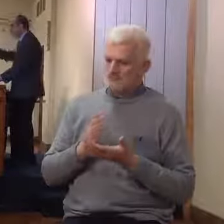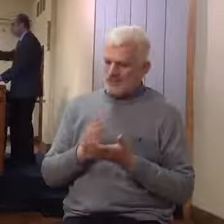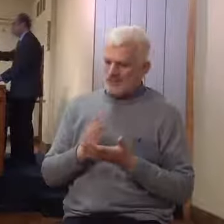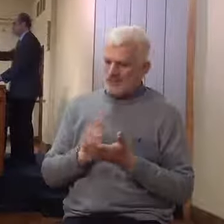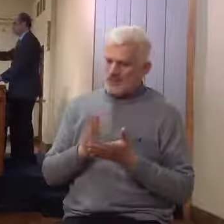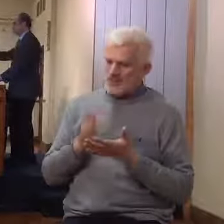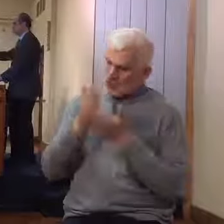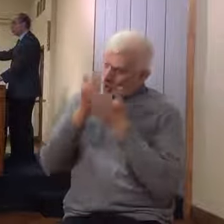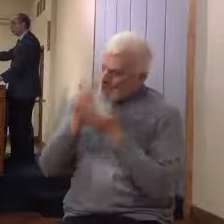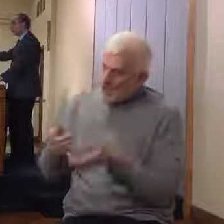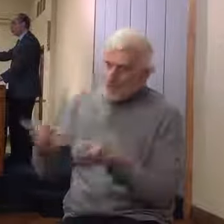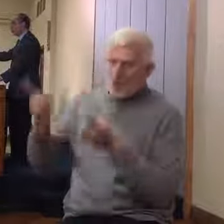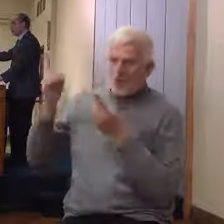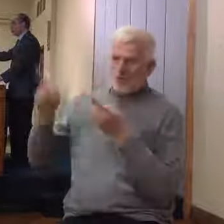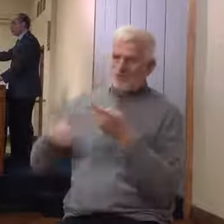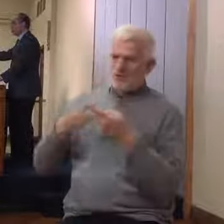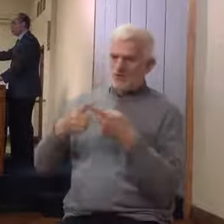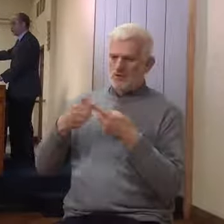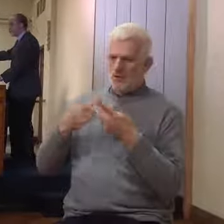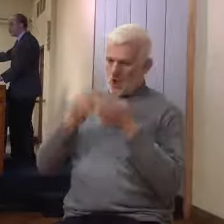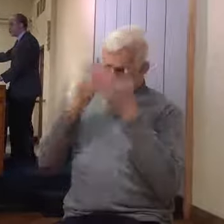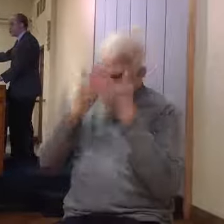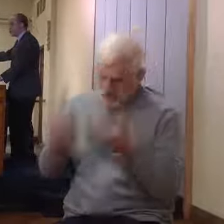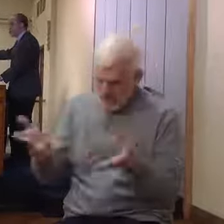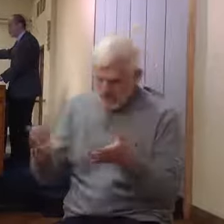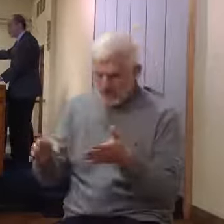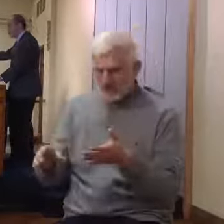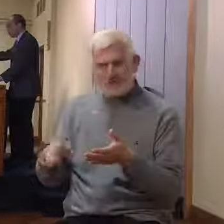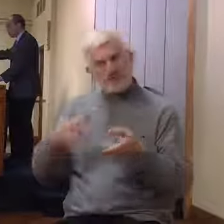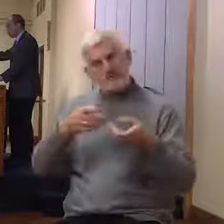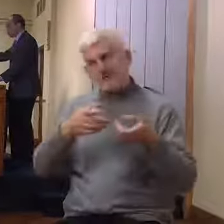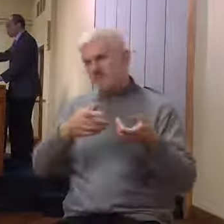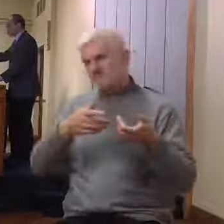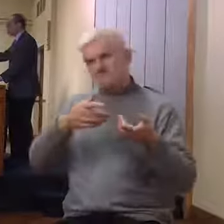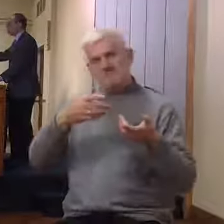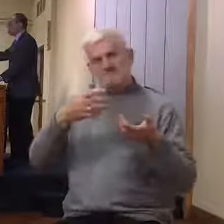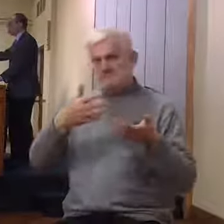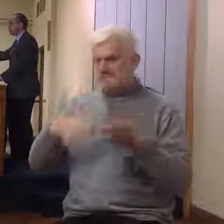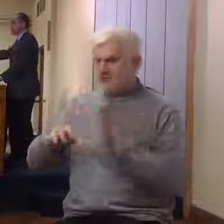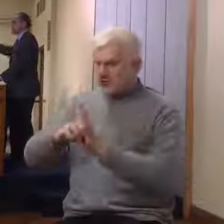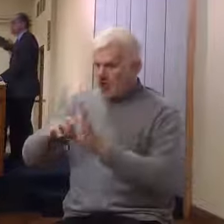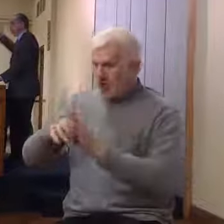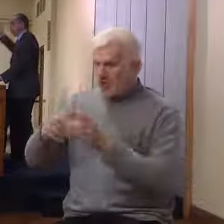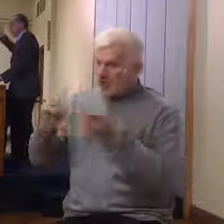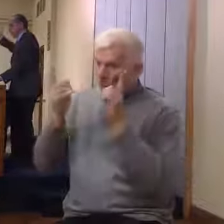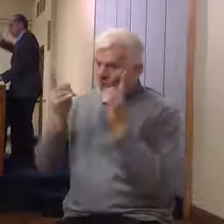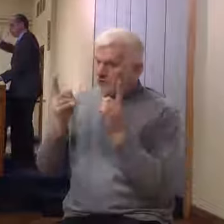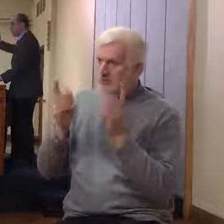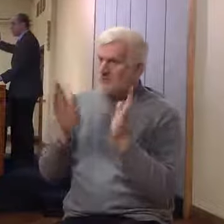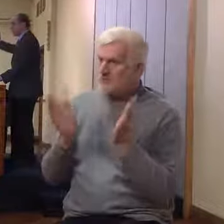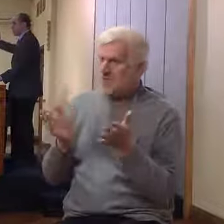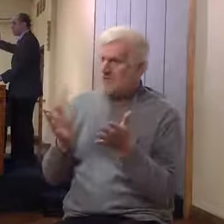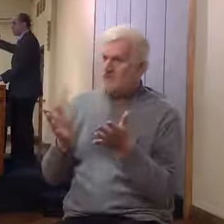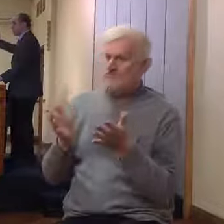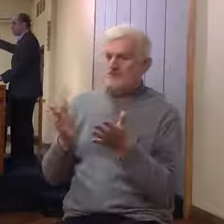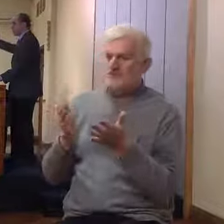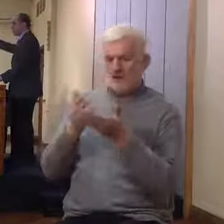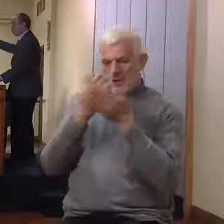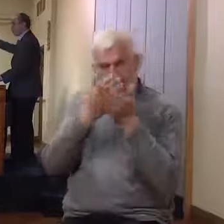being obedient to the local authorities, the local church authorities, to be obedient to